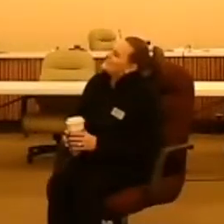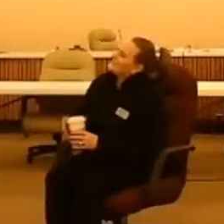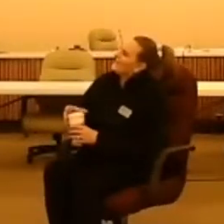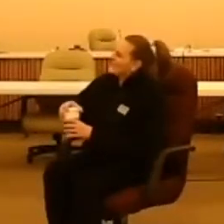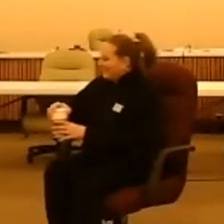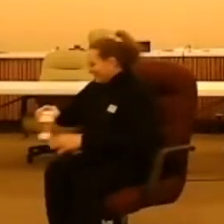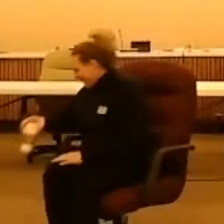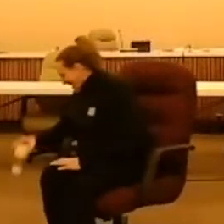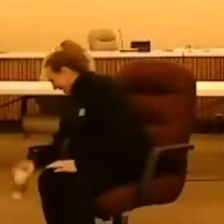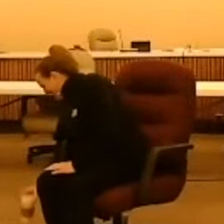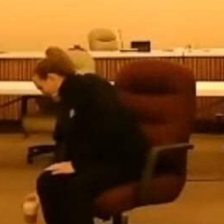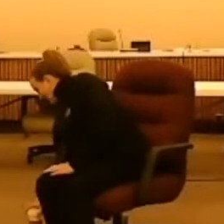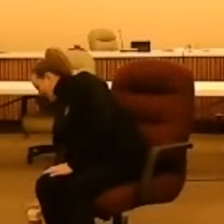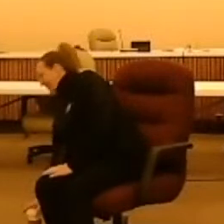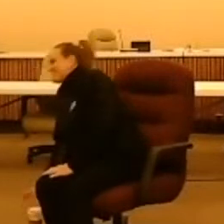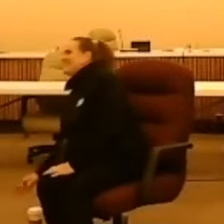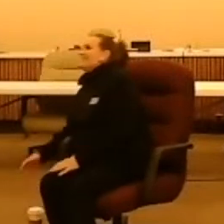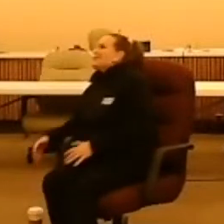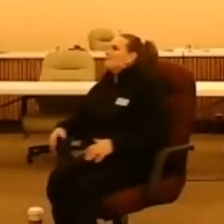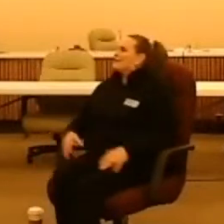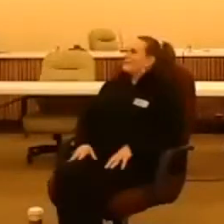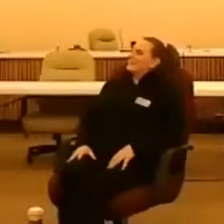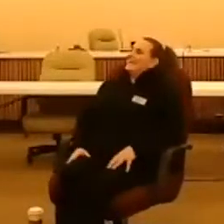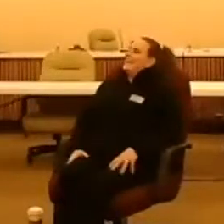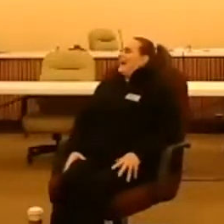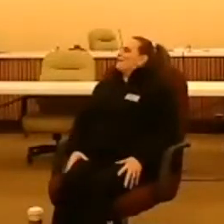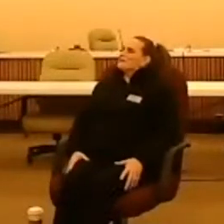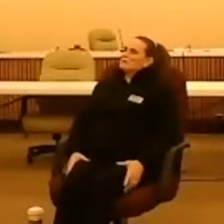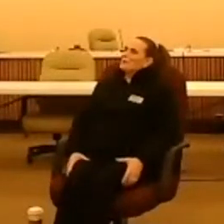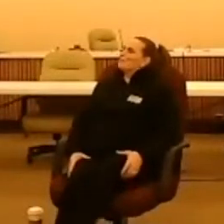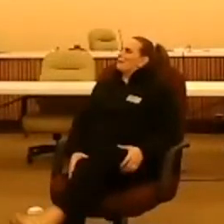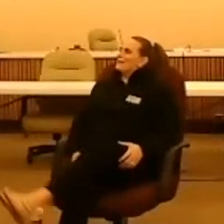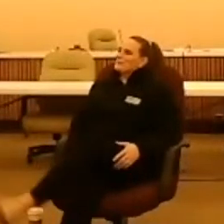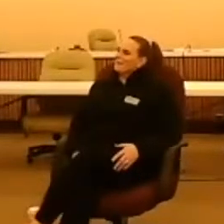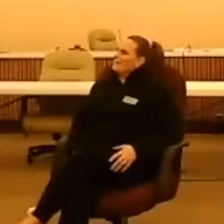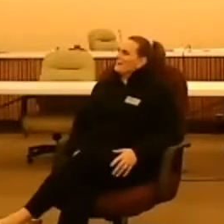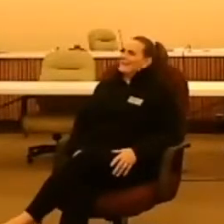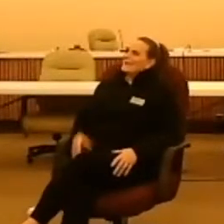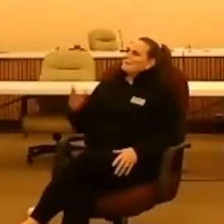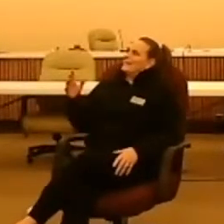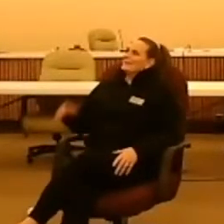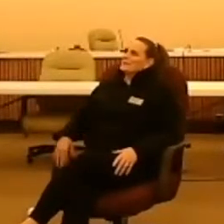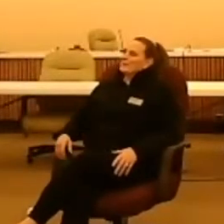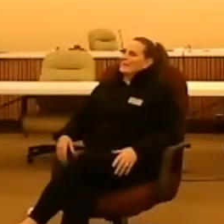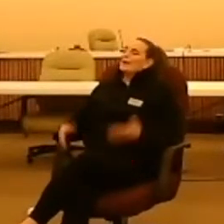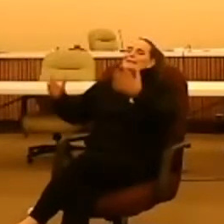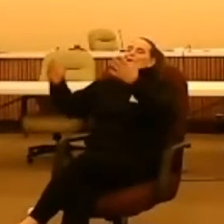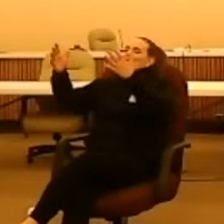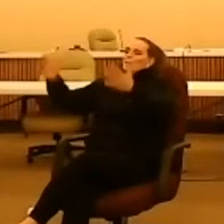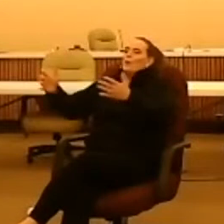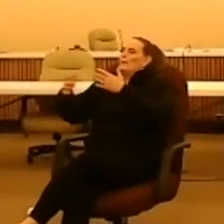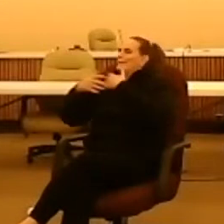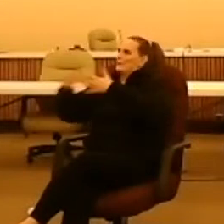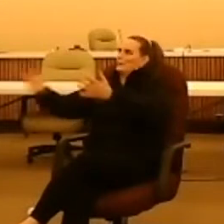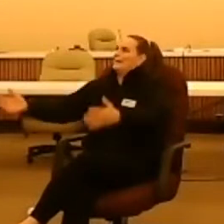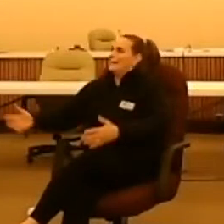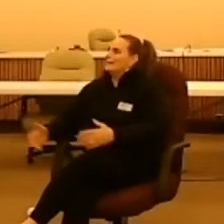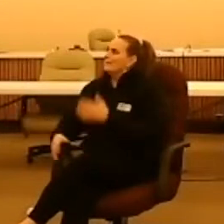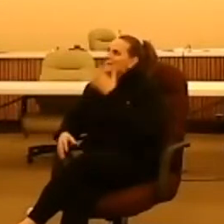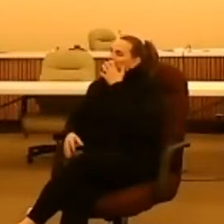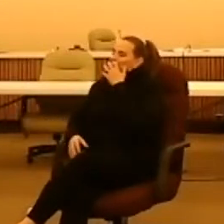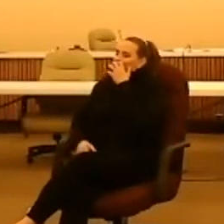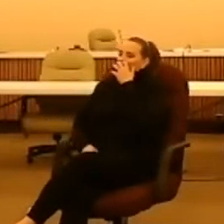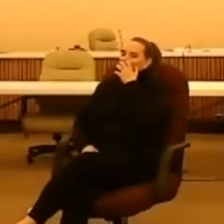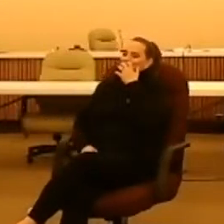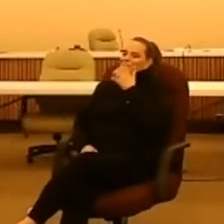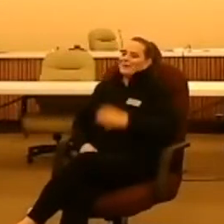What I told her, what I saw outside, was completely different than being allowed as a one. I think you can, that's